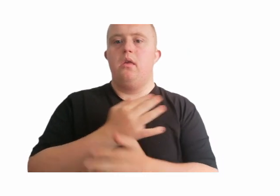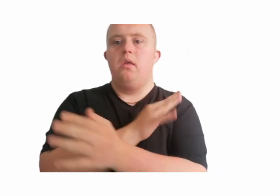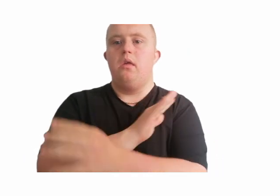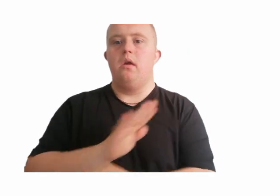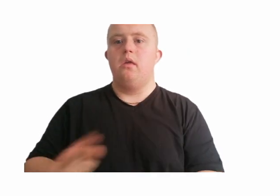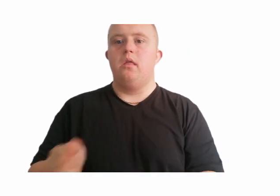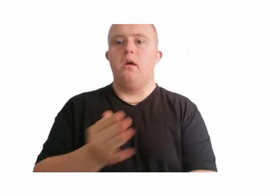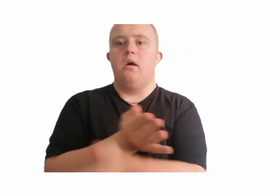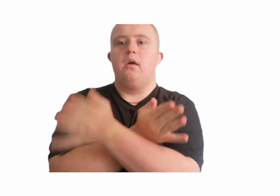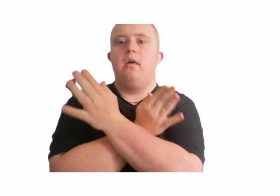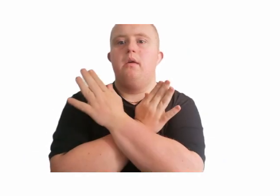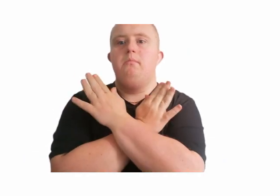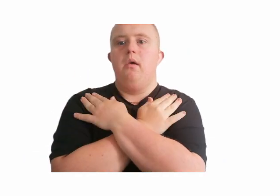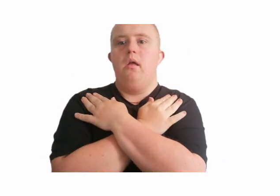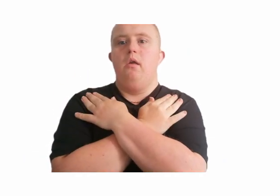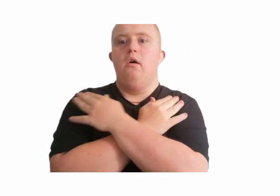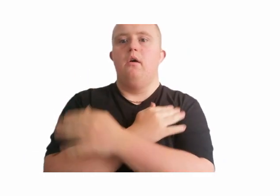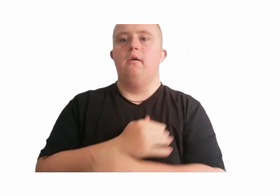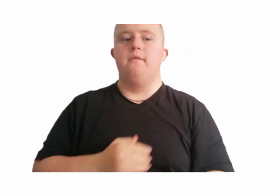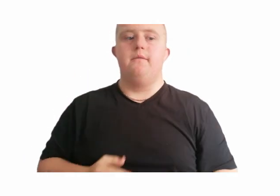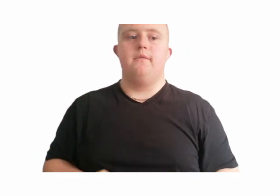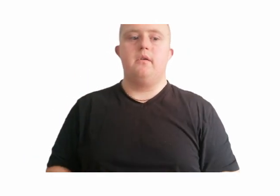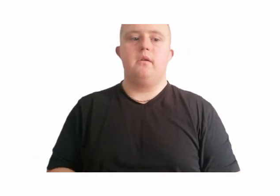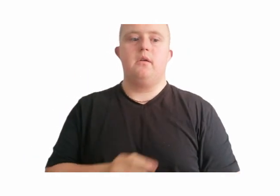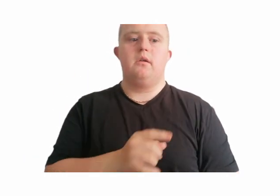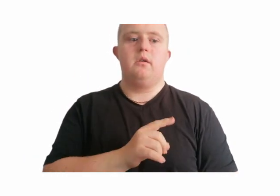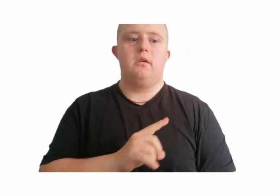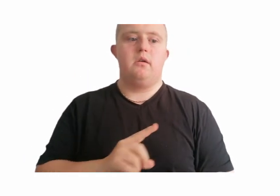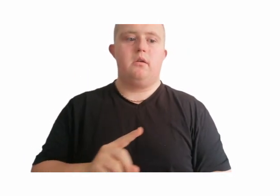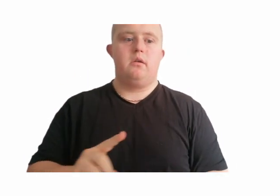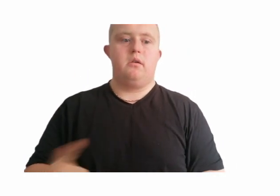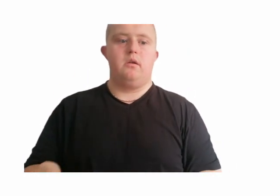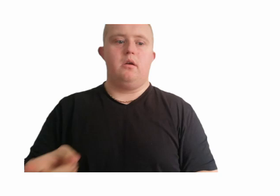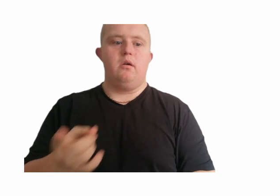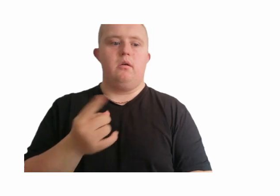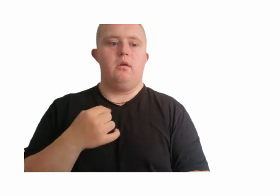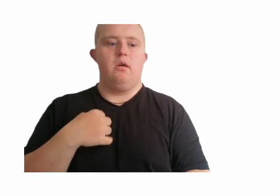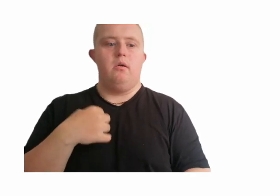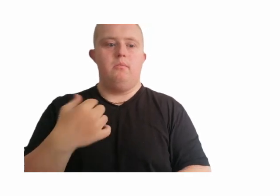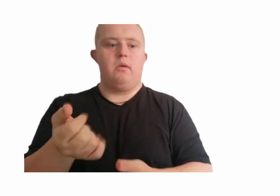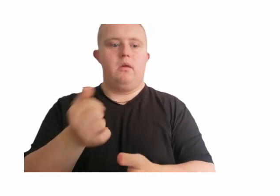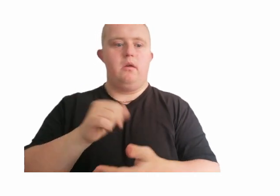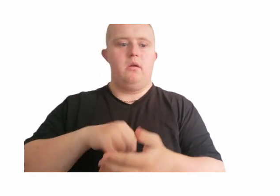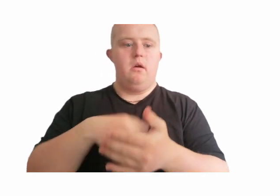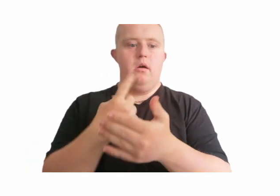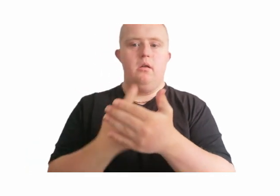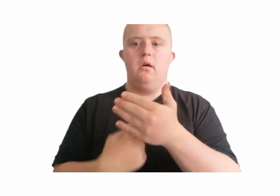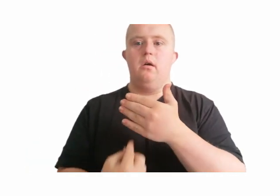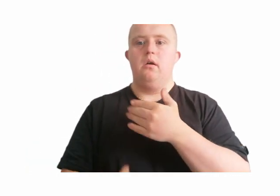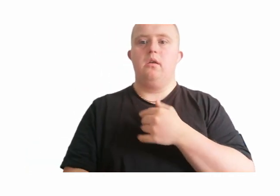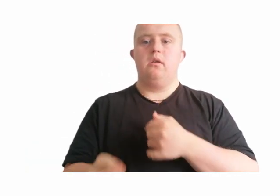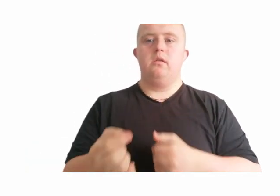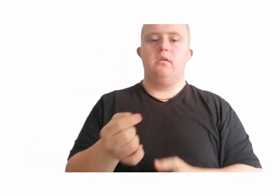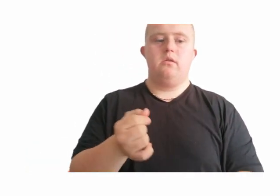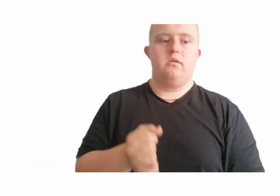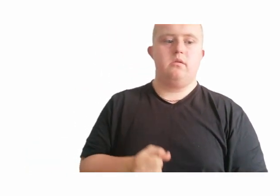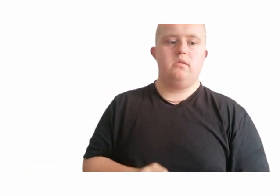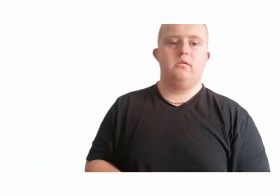Got that pain in the road Got that pain in the road